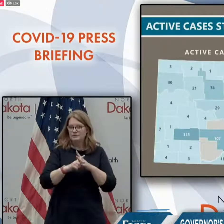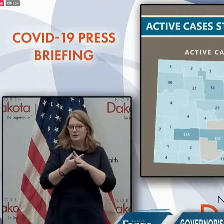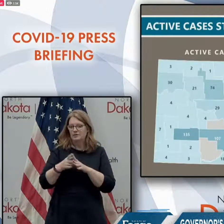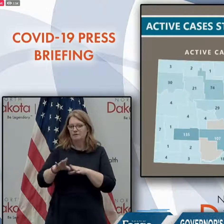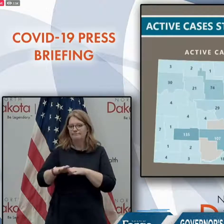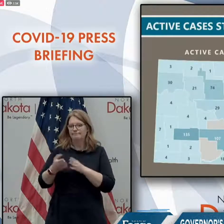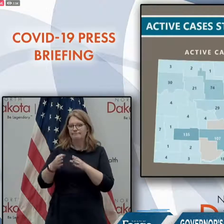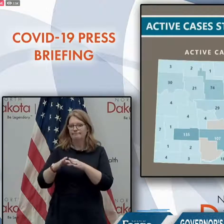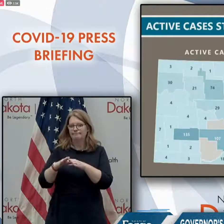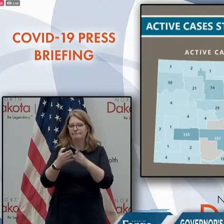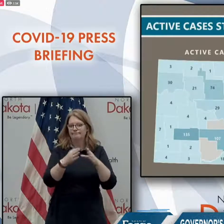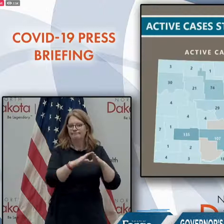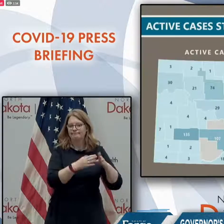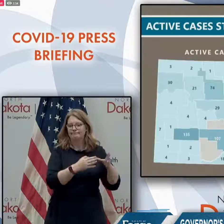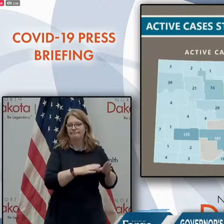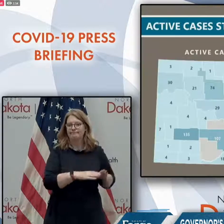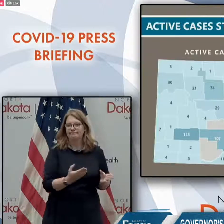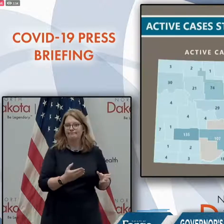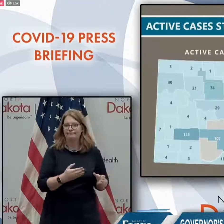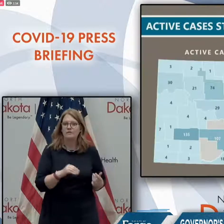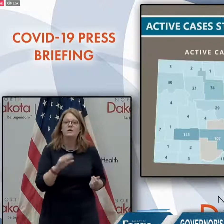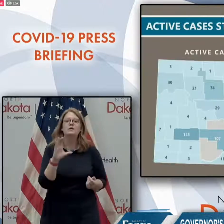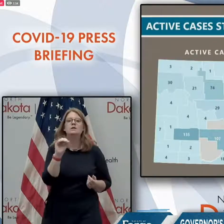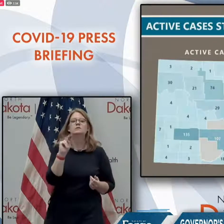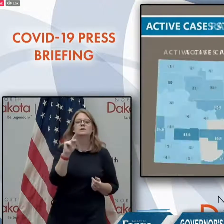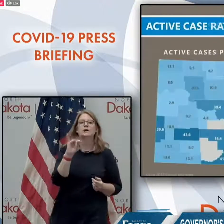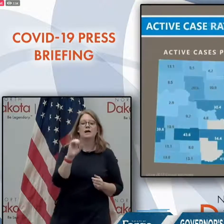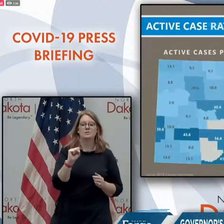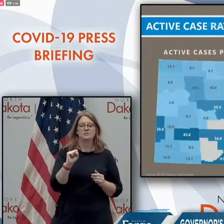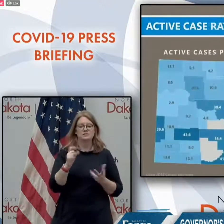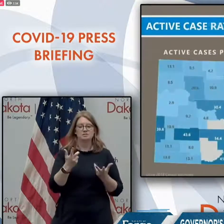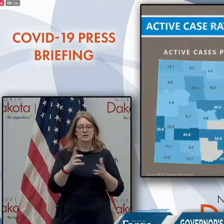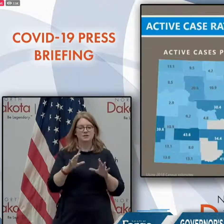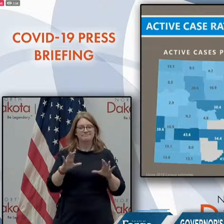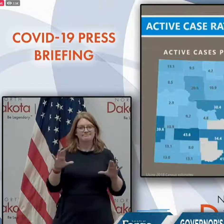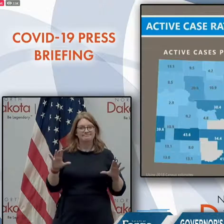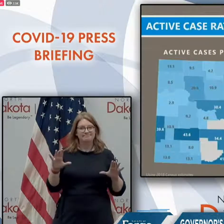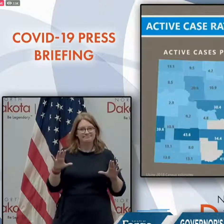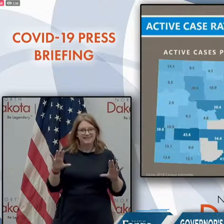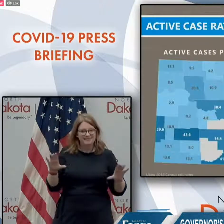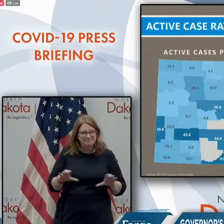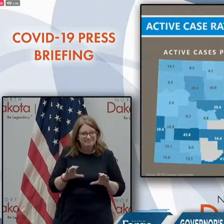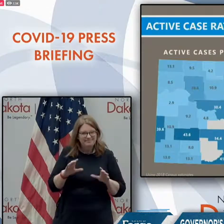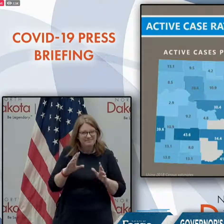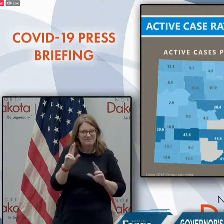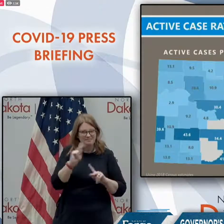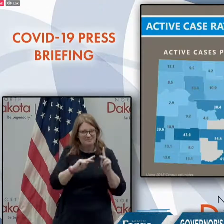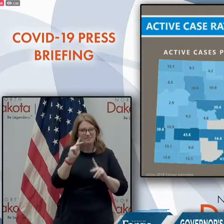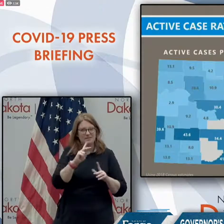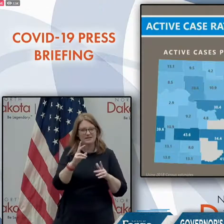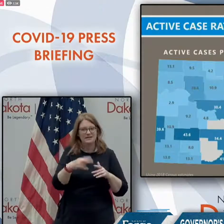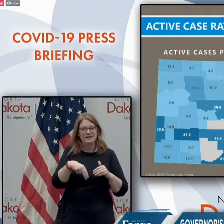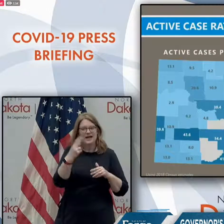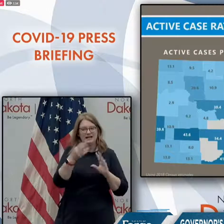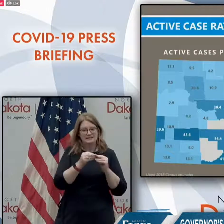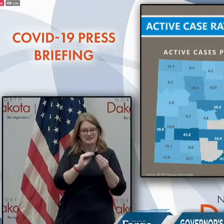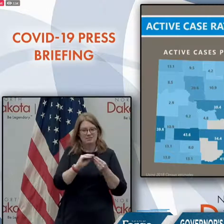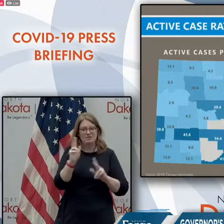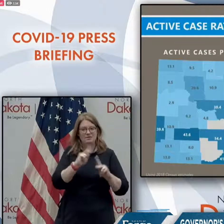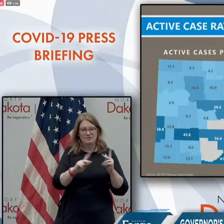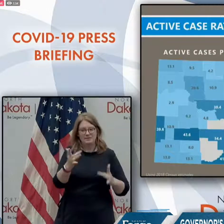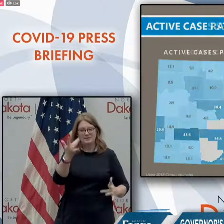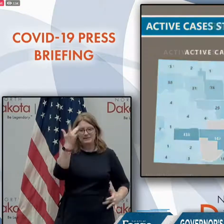When we take a look at counties where the active cases are, again, the total number, the highest number of active